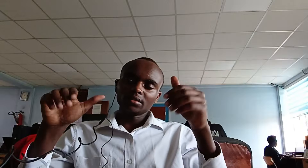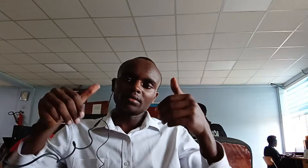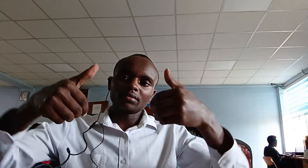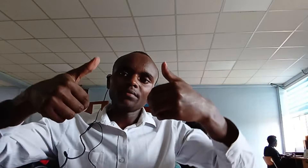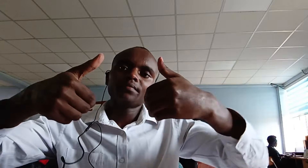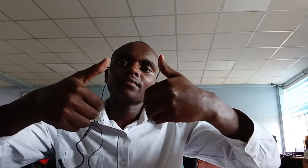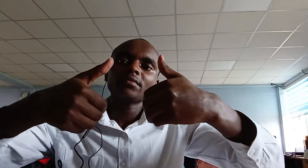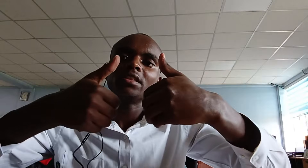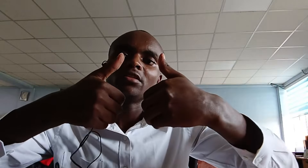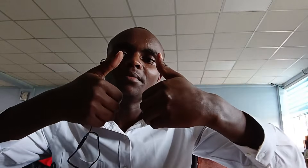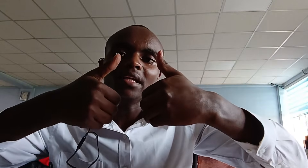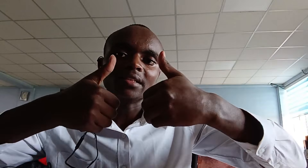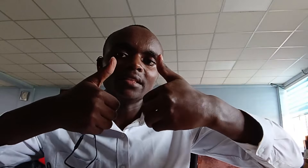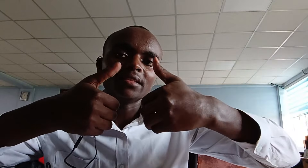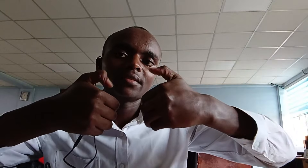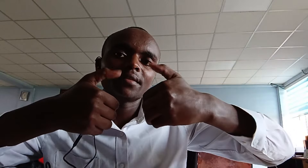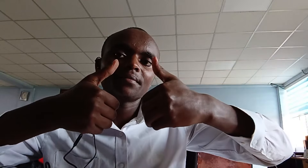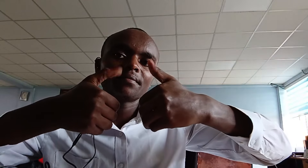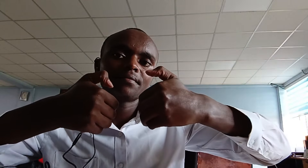So it will be like this.